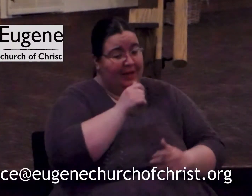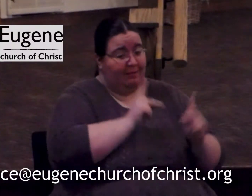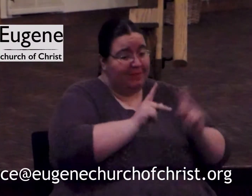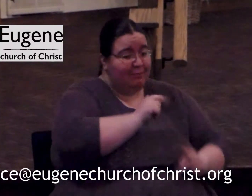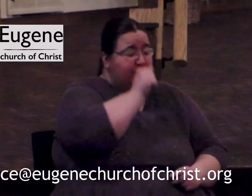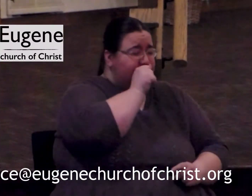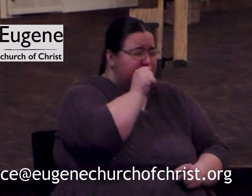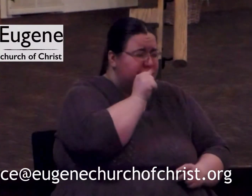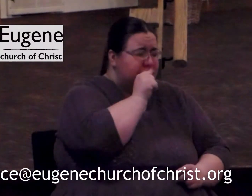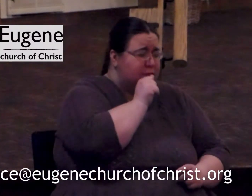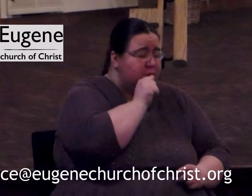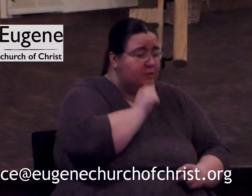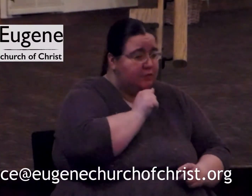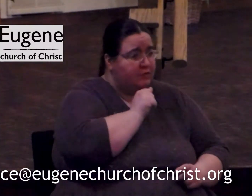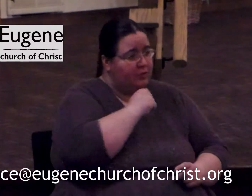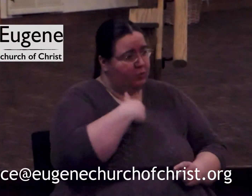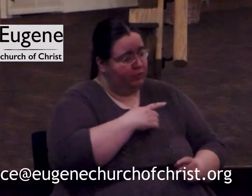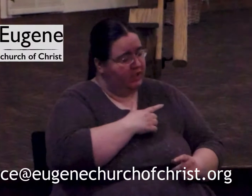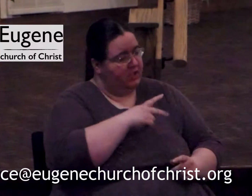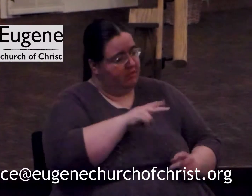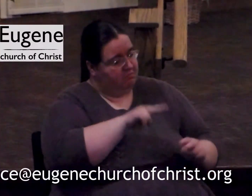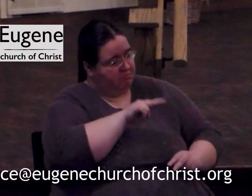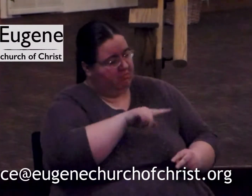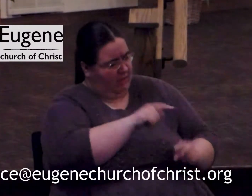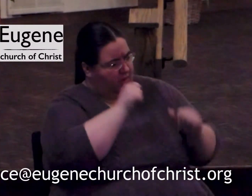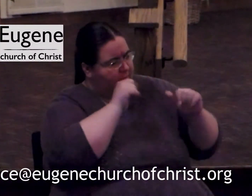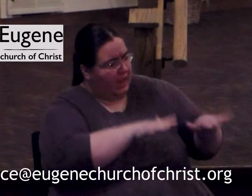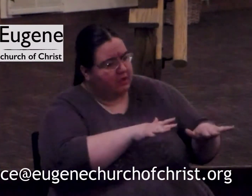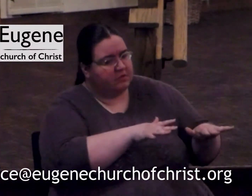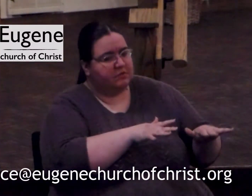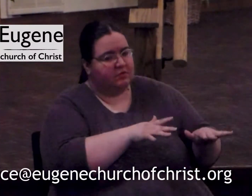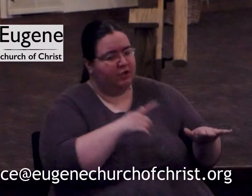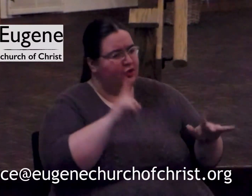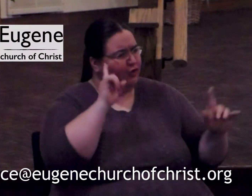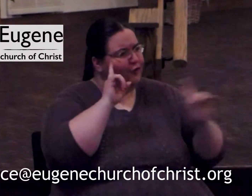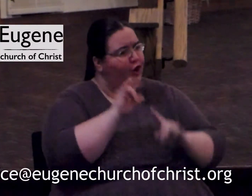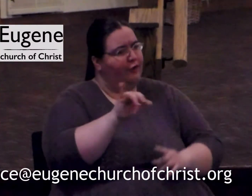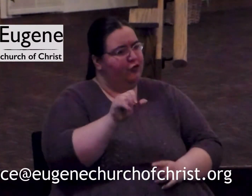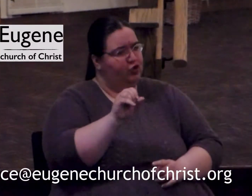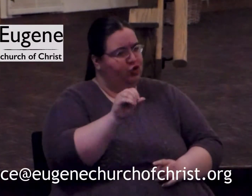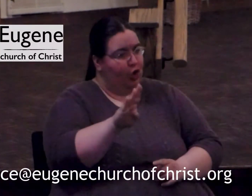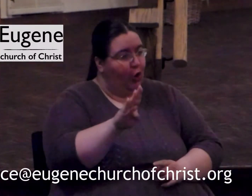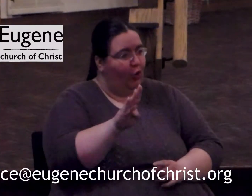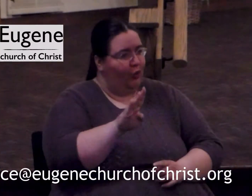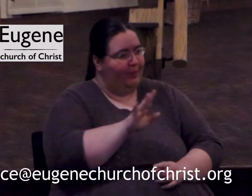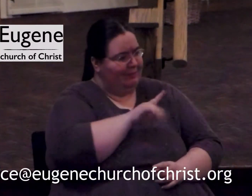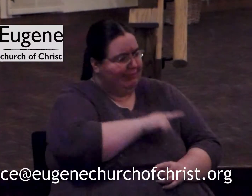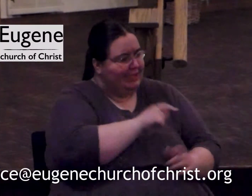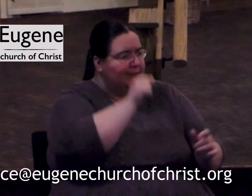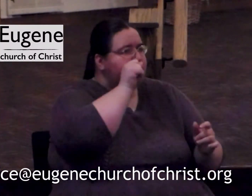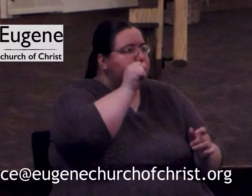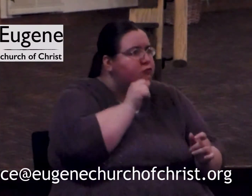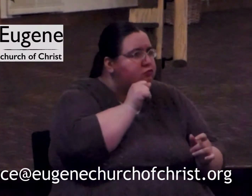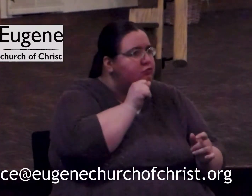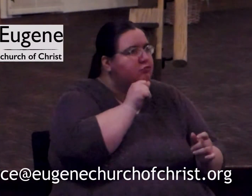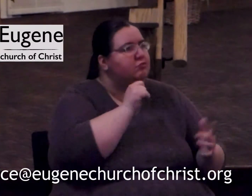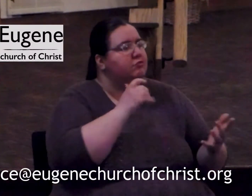about. The Lord is full of compassion and mercy. When I am not being patient, when I am struggling with